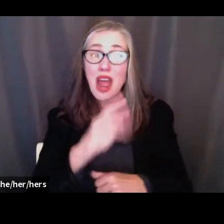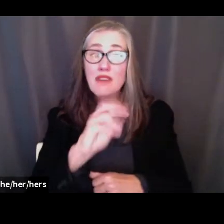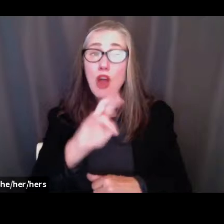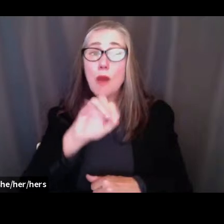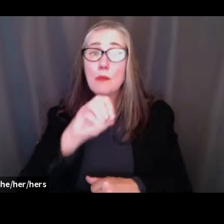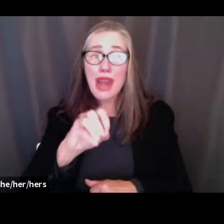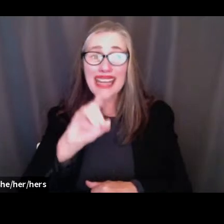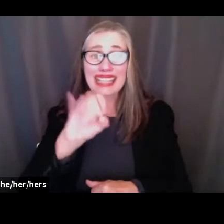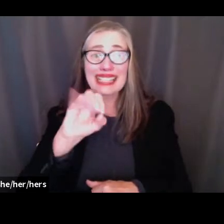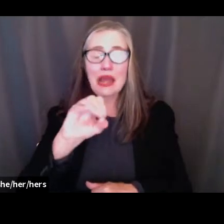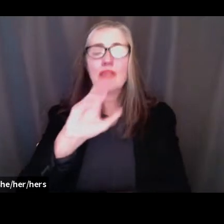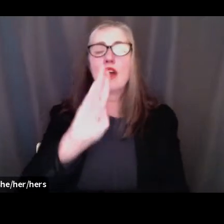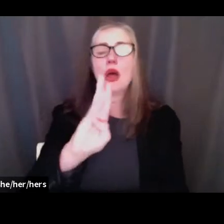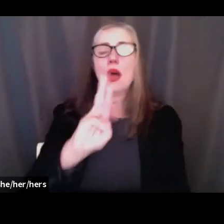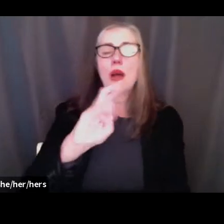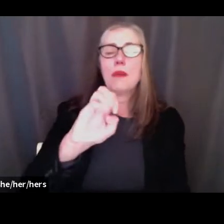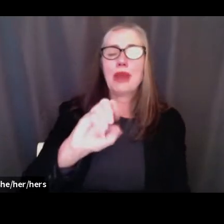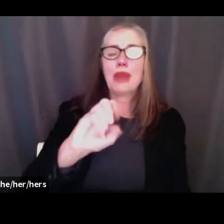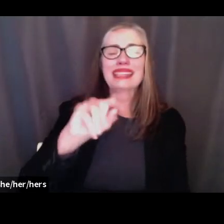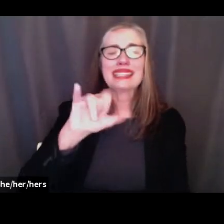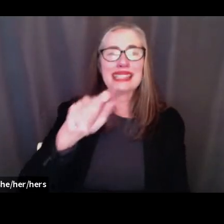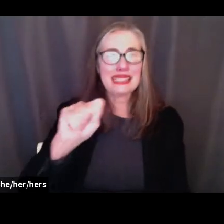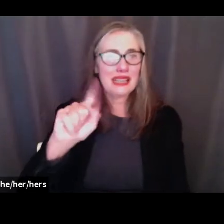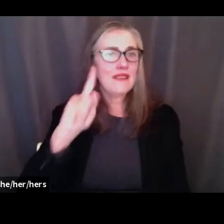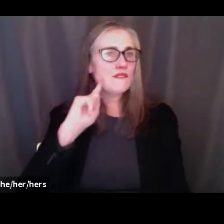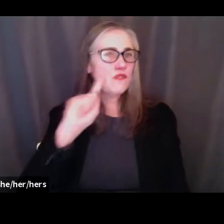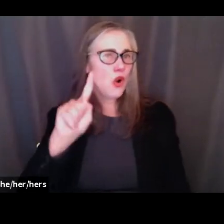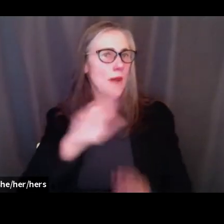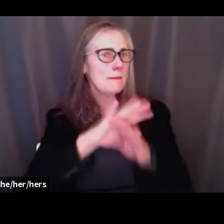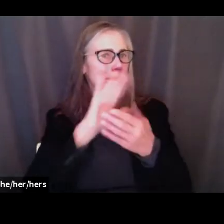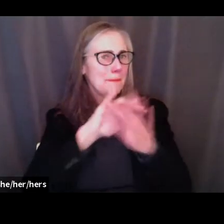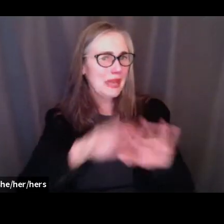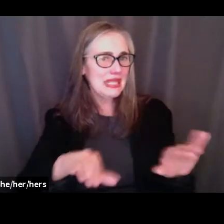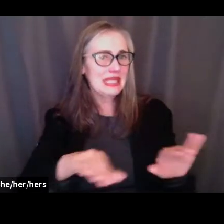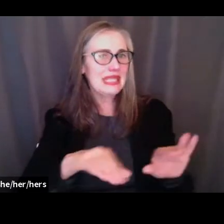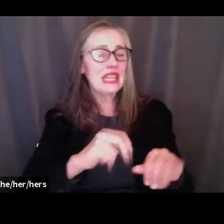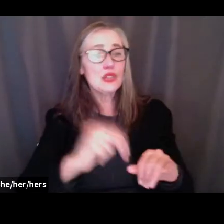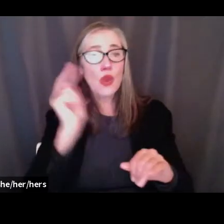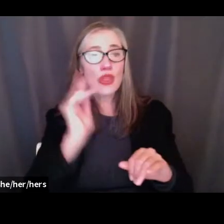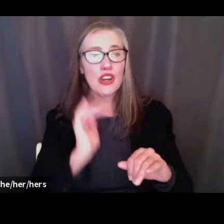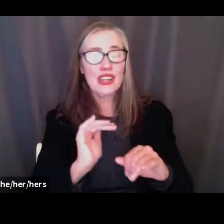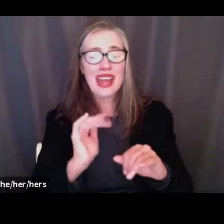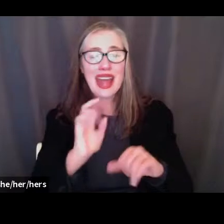north of Ireland. In response to this threat, the caucus agreed to submit testimony